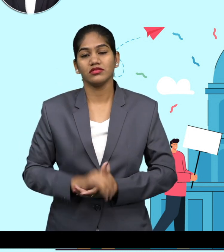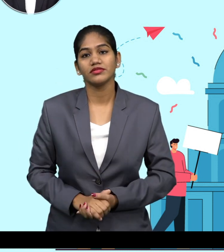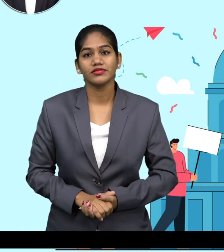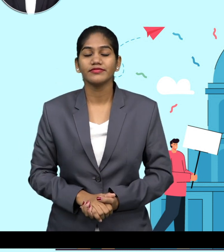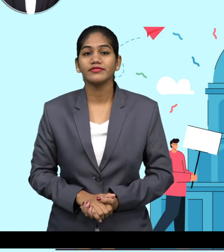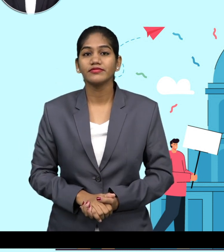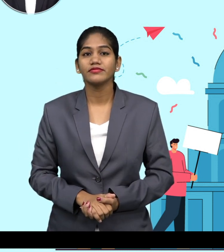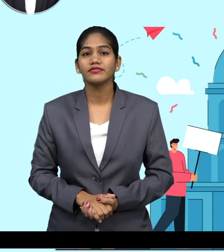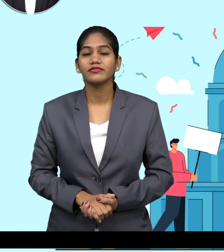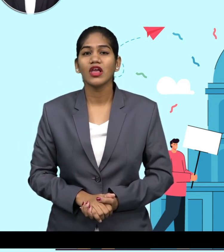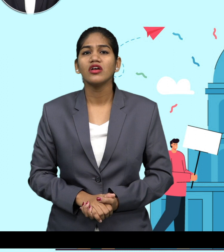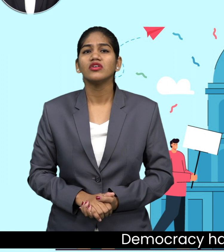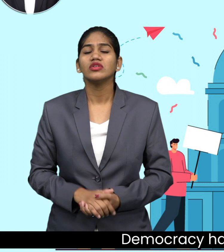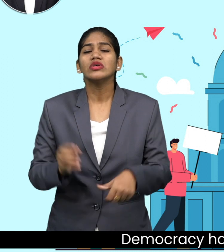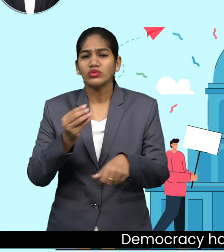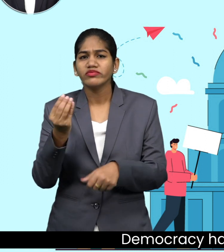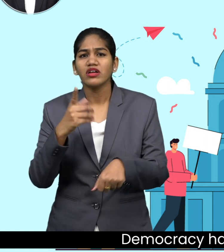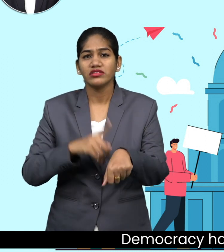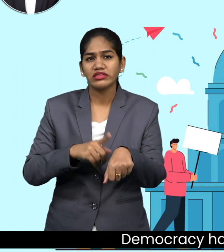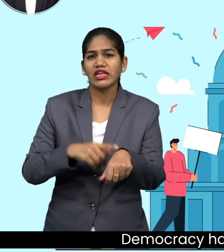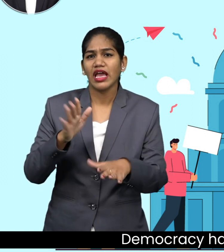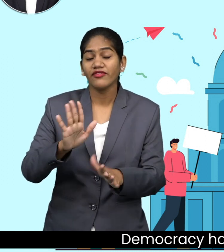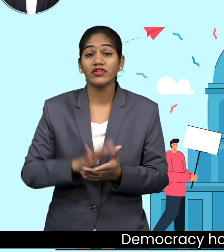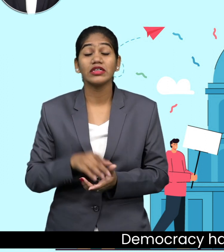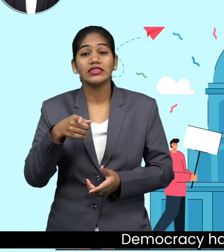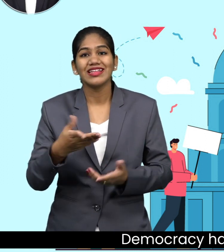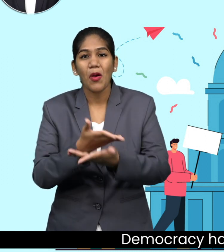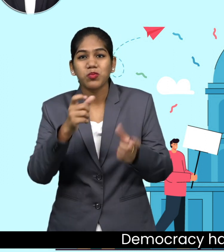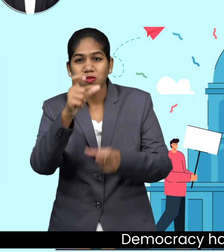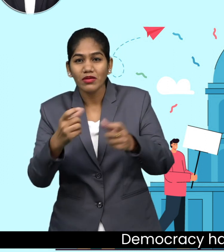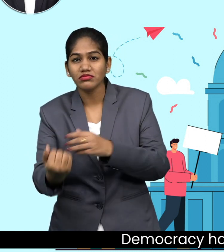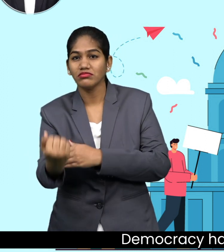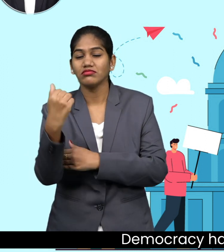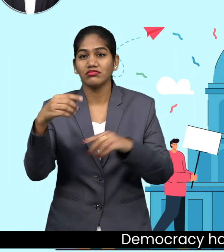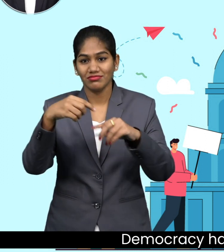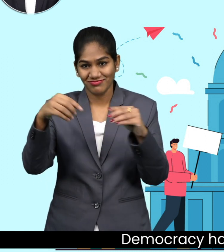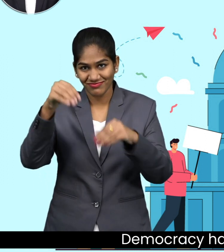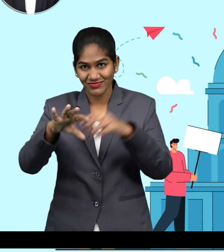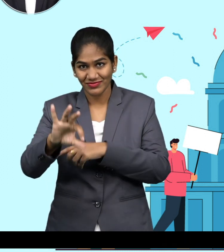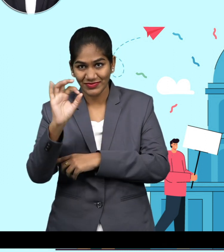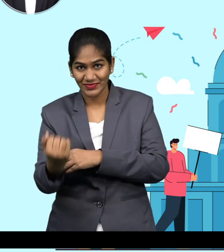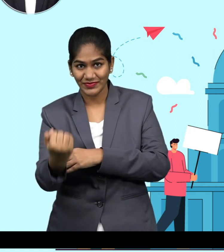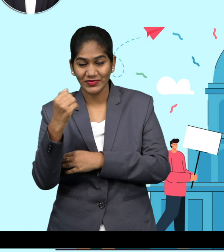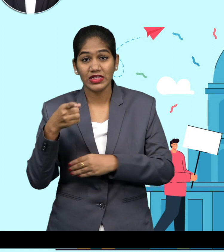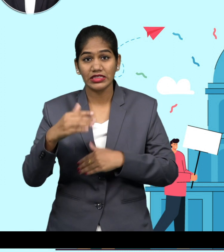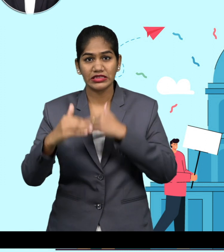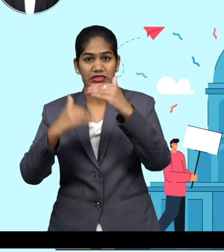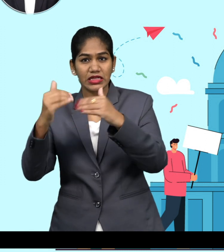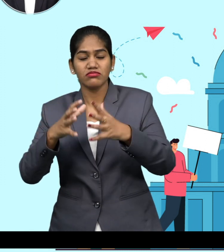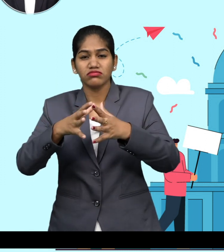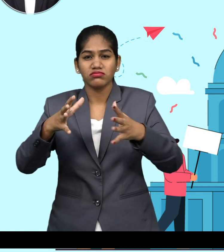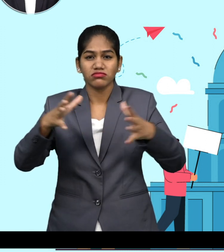Over time, democracy has expanded and developed new aspects.